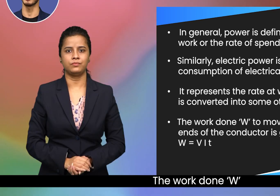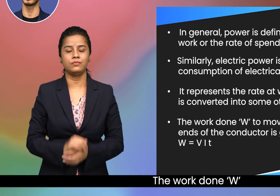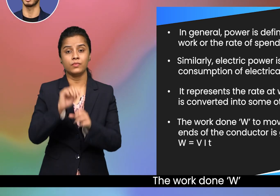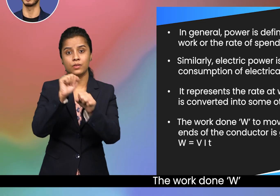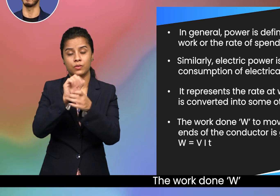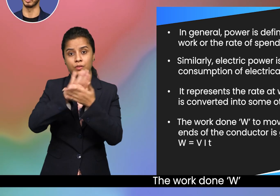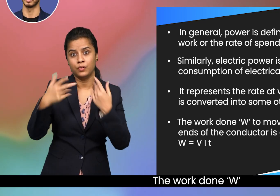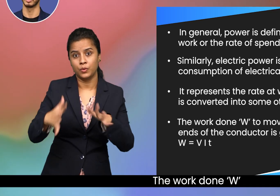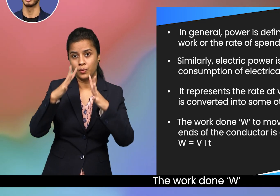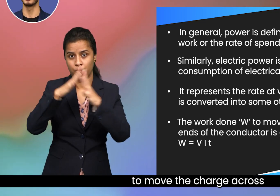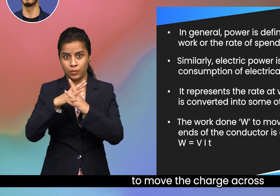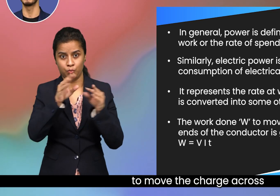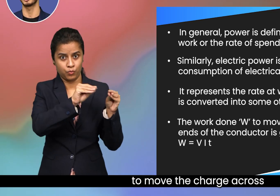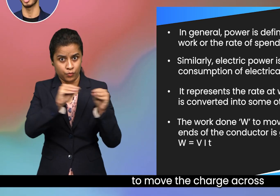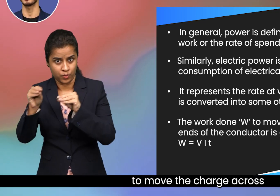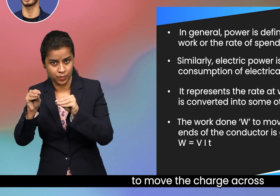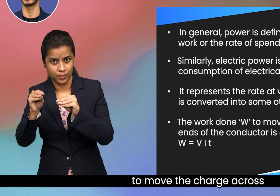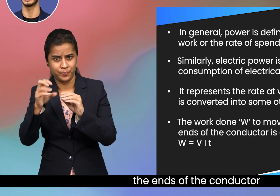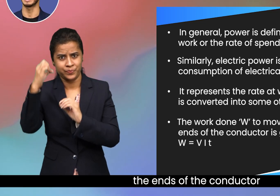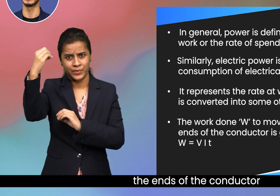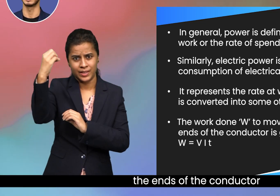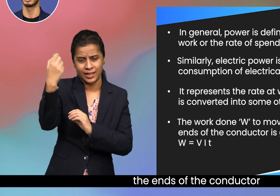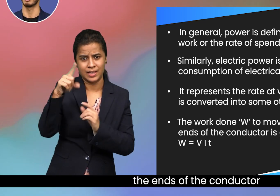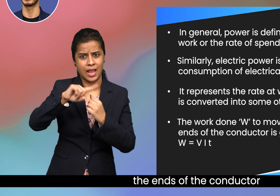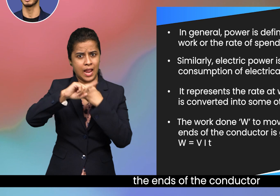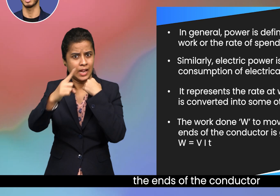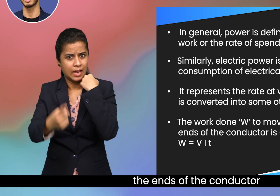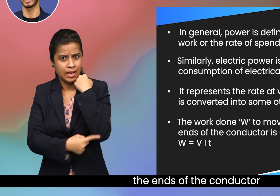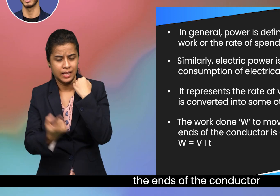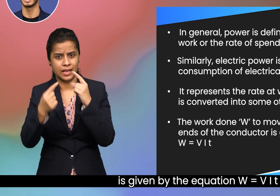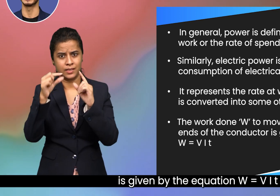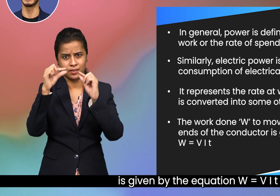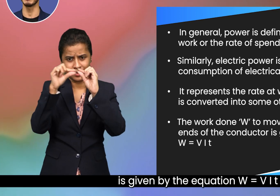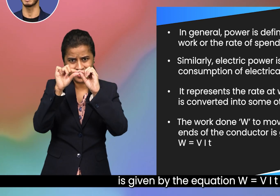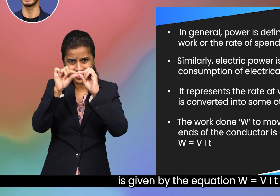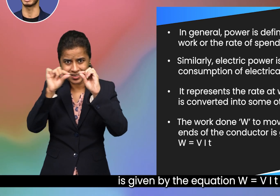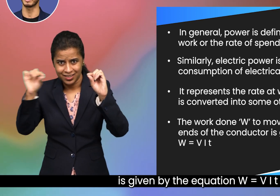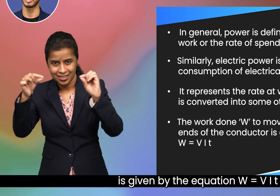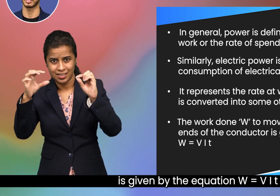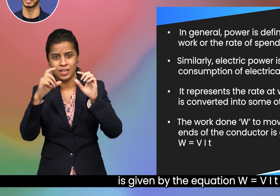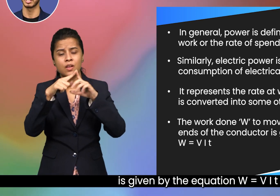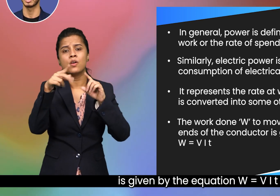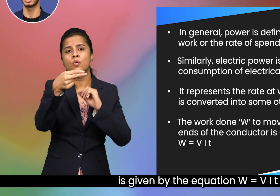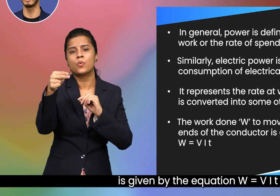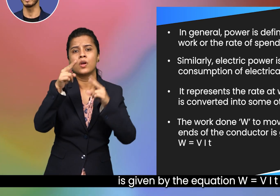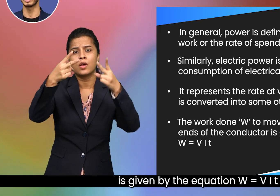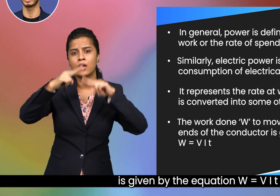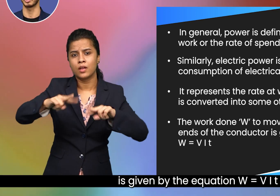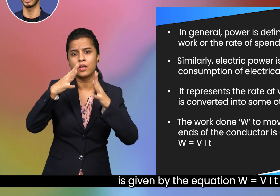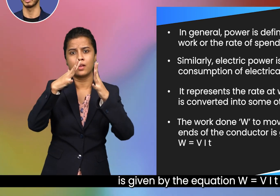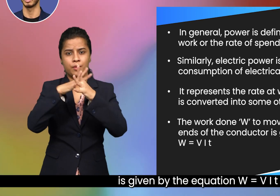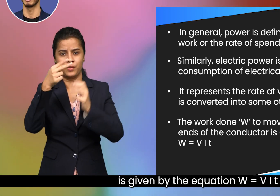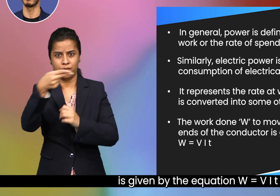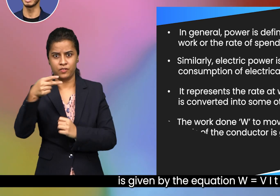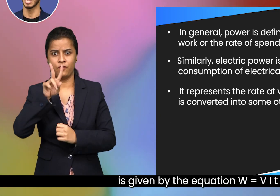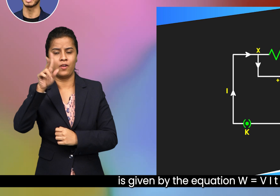The work done W to move the charge across the ends of the conductor is given by the equation W is equals